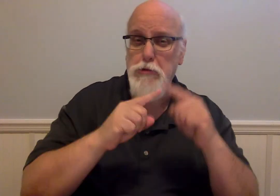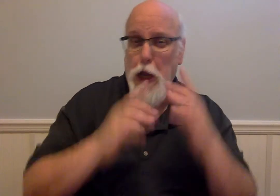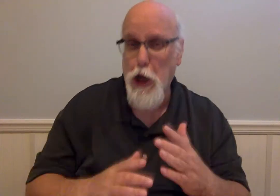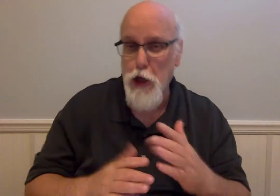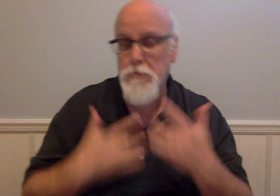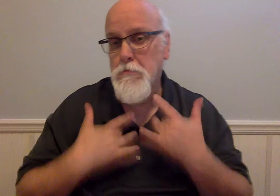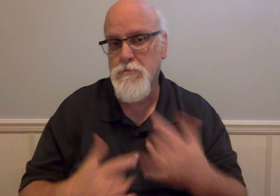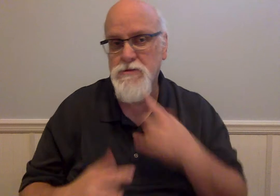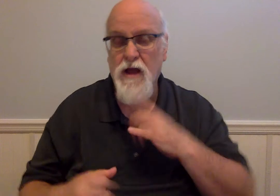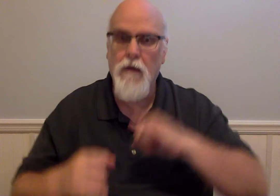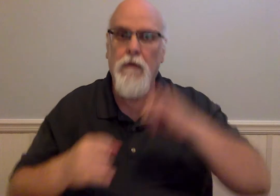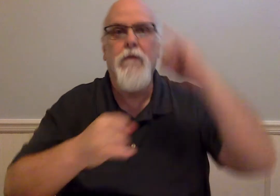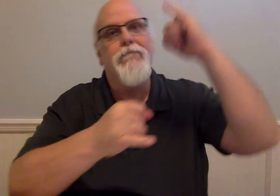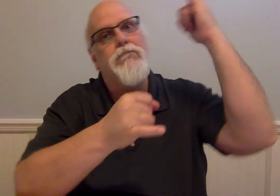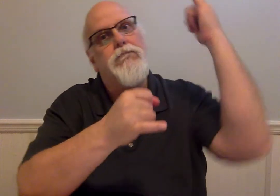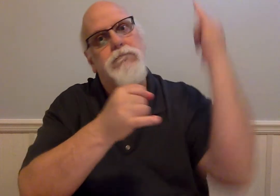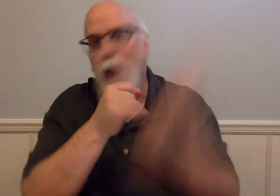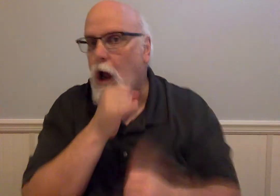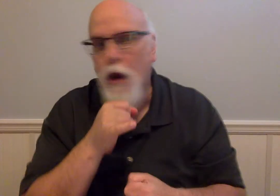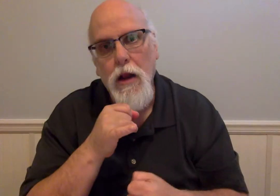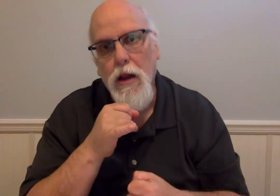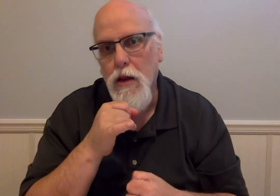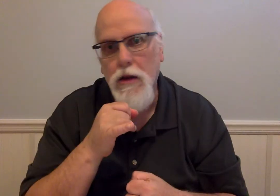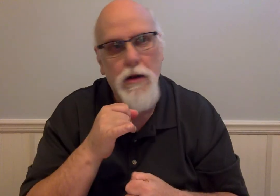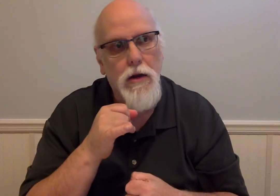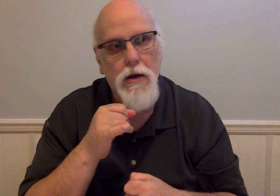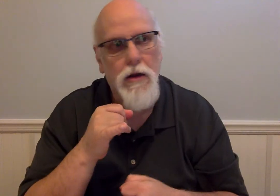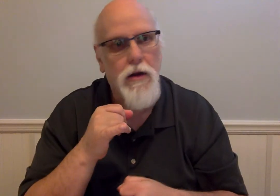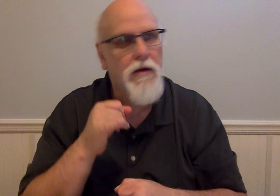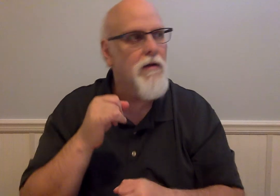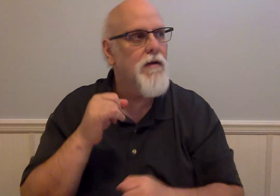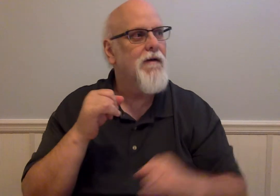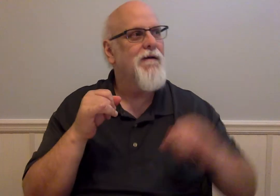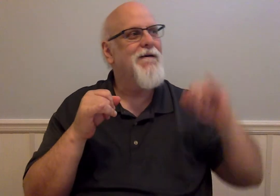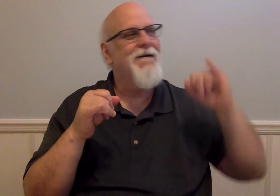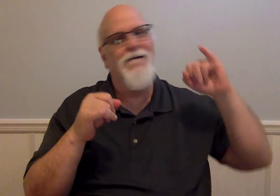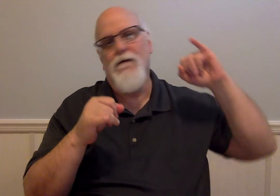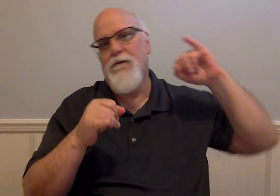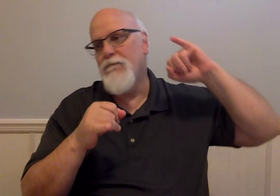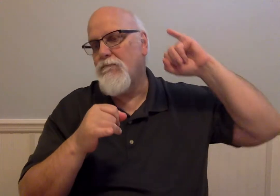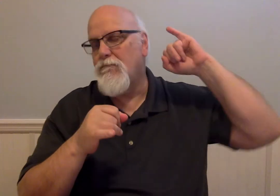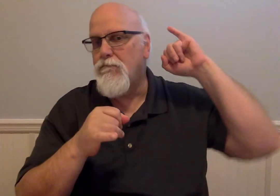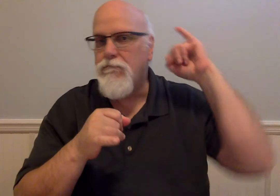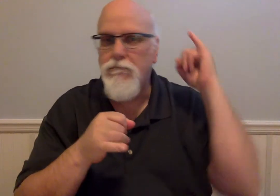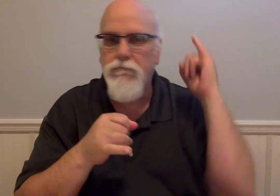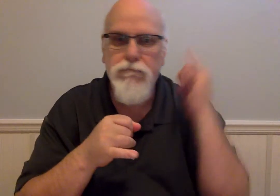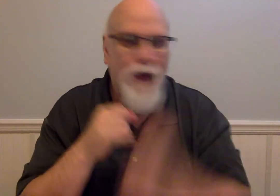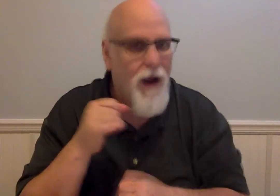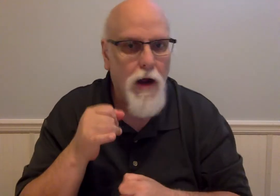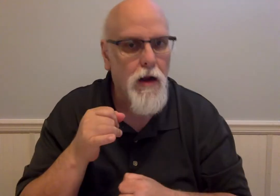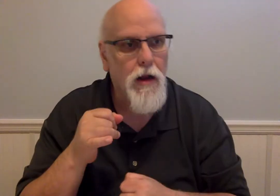Some other signers will do finally, like that's like the last thing, finally.